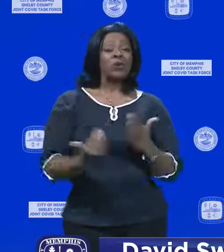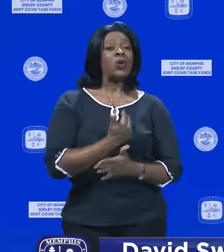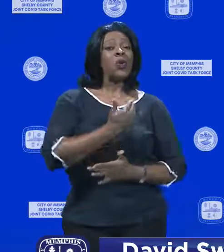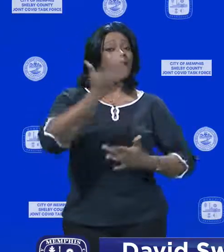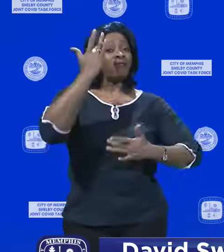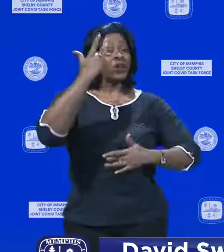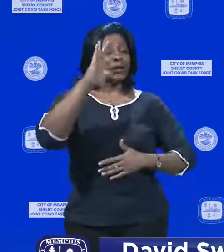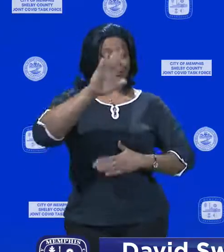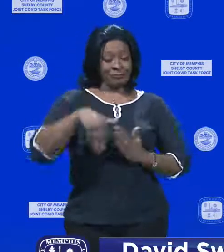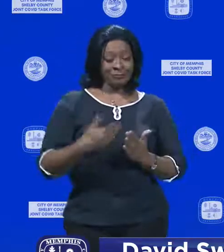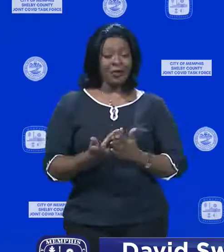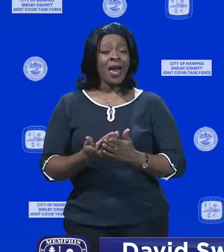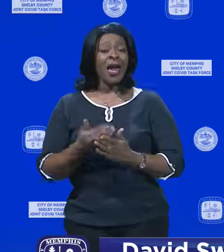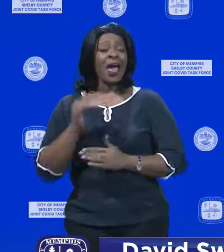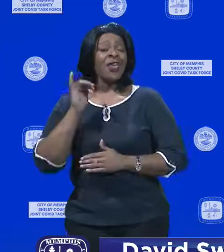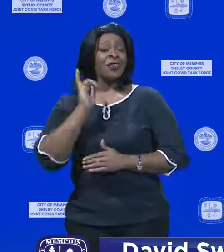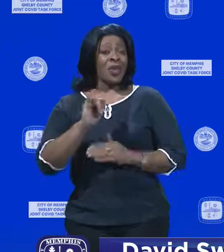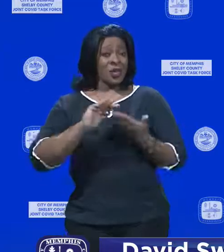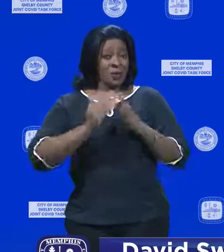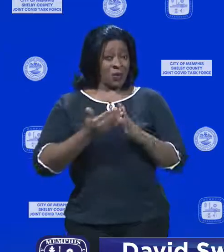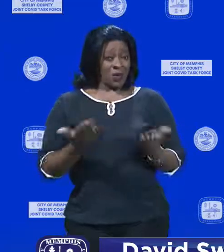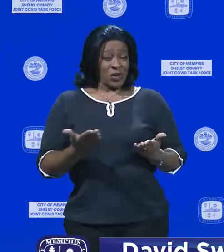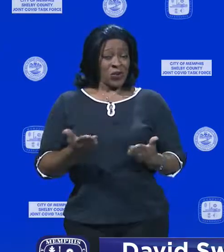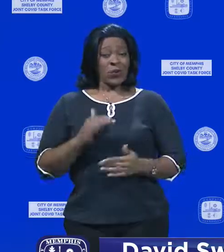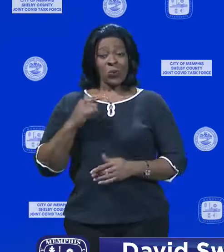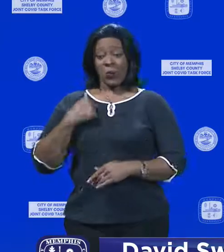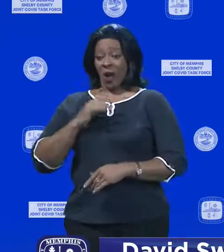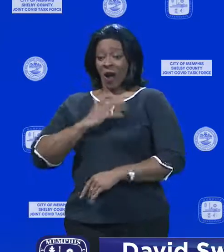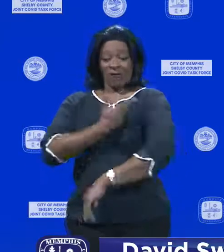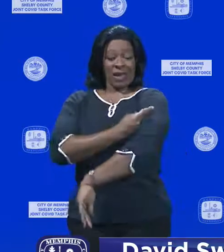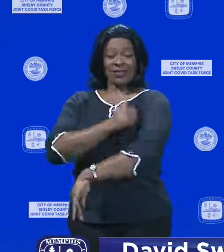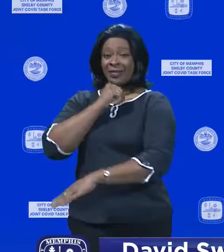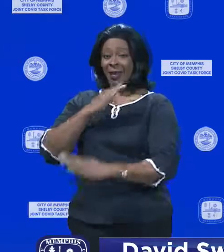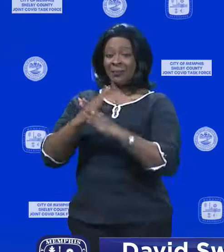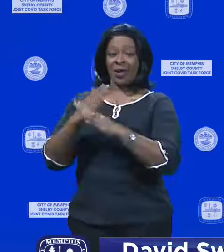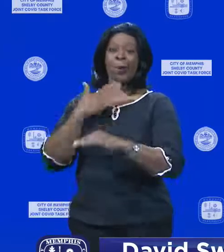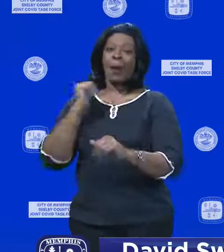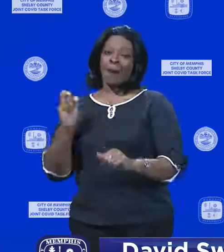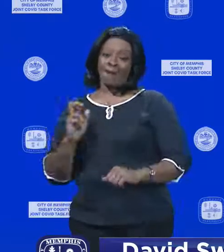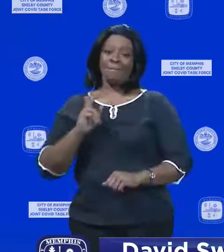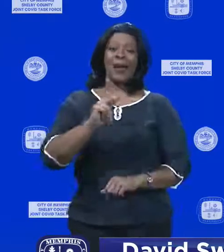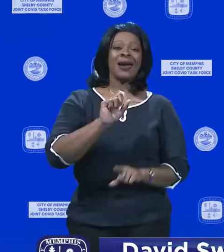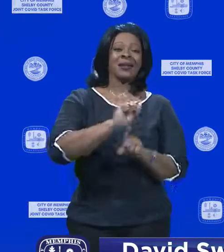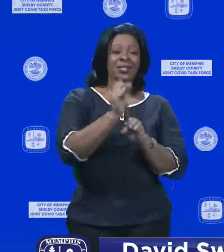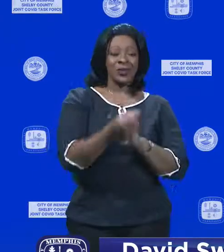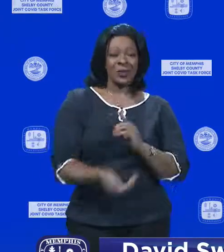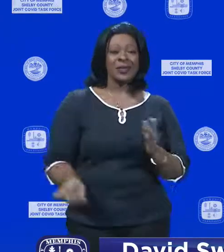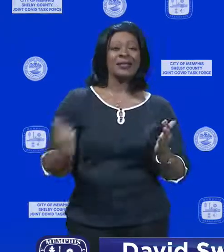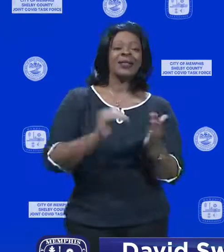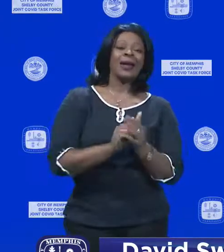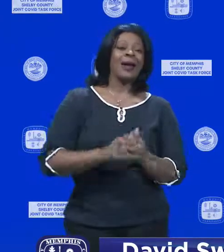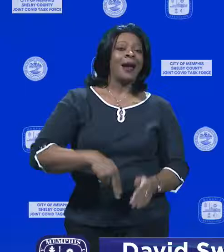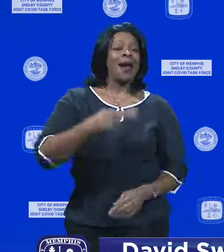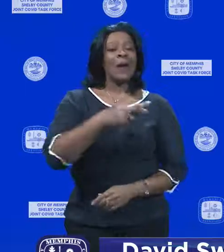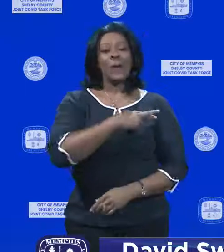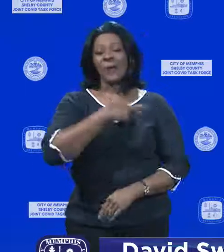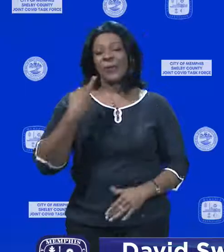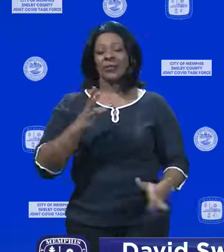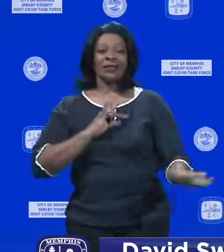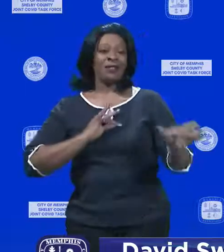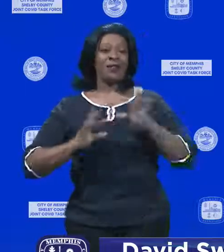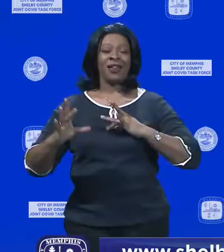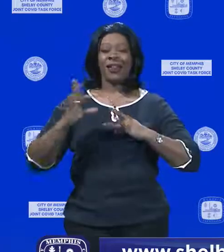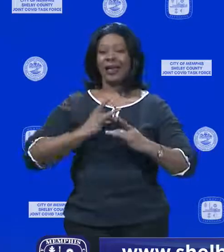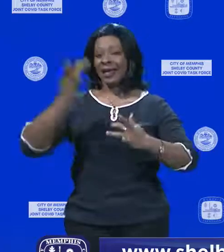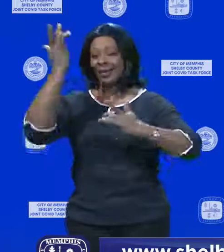into the community that the vaccine does not protect us against, we're going to be back in a situation where everybody is susceptible again and at